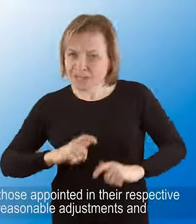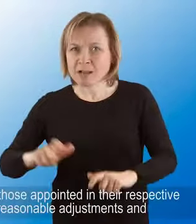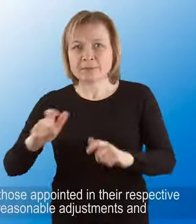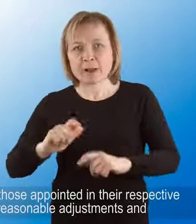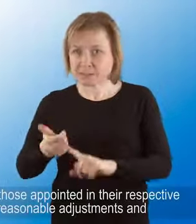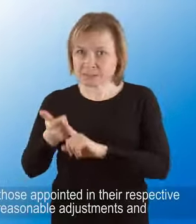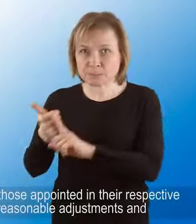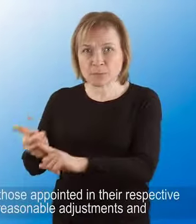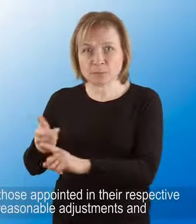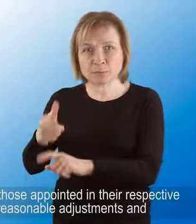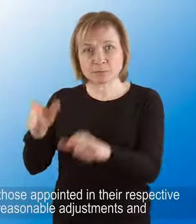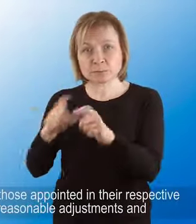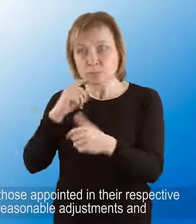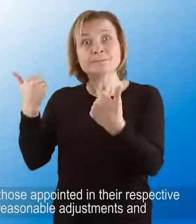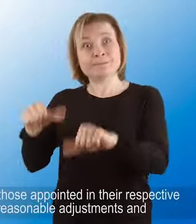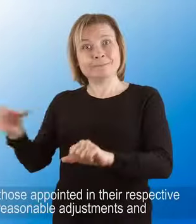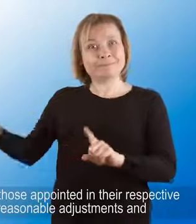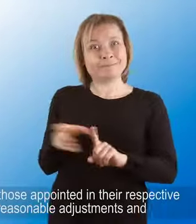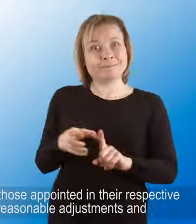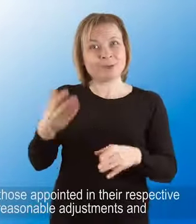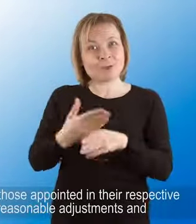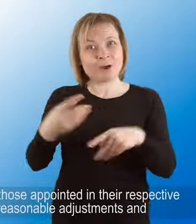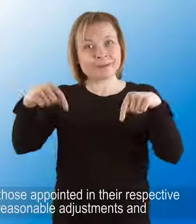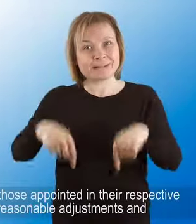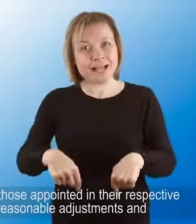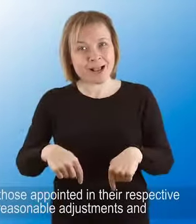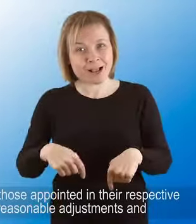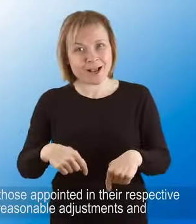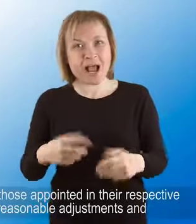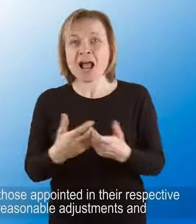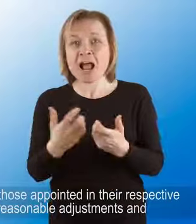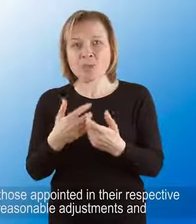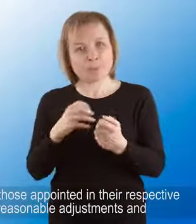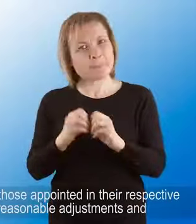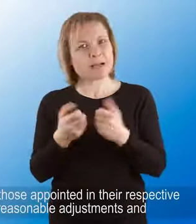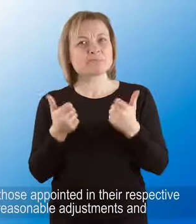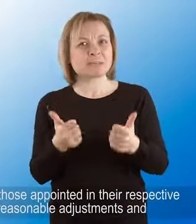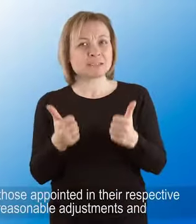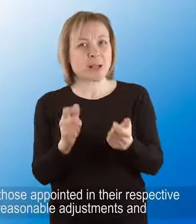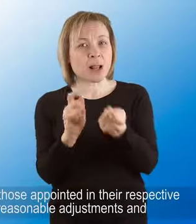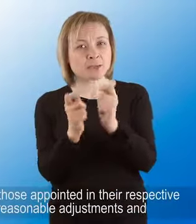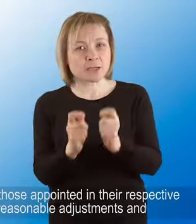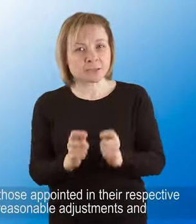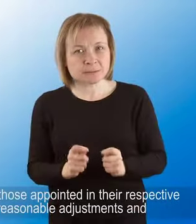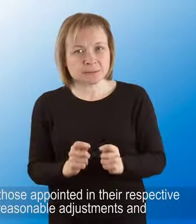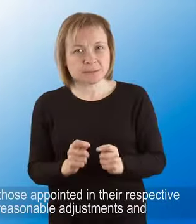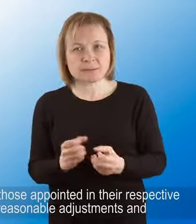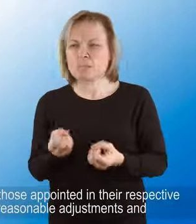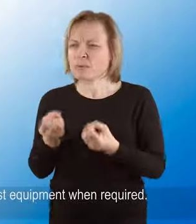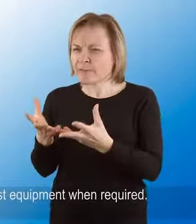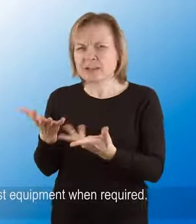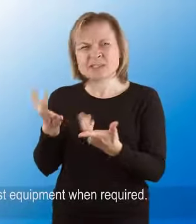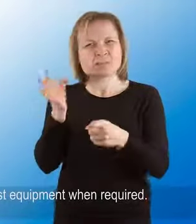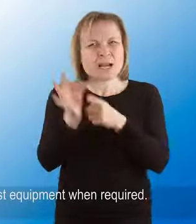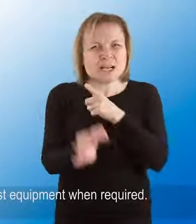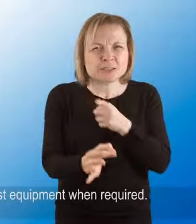and continuing to support those appointed in their respective roles by making reasonable adjustments and providing